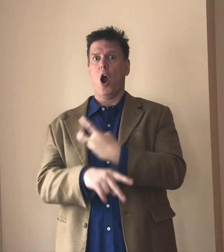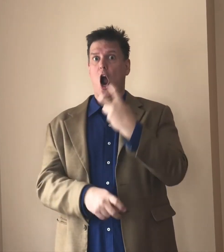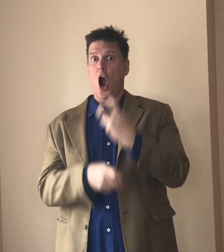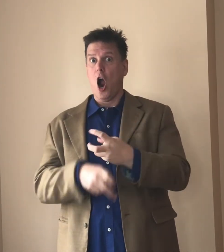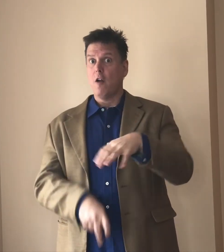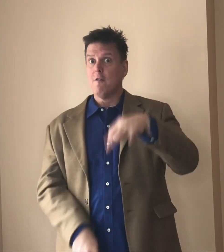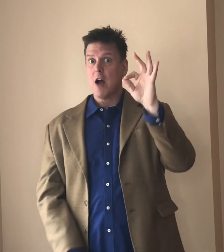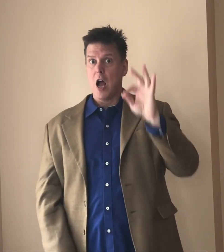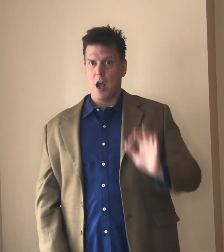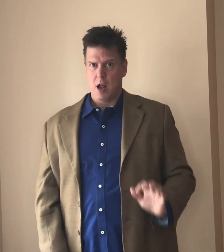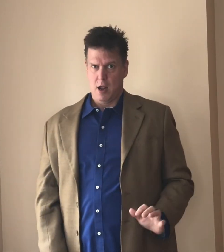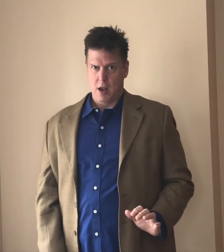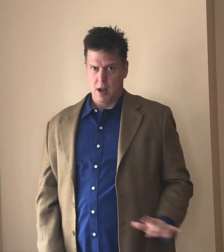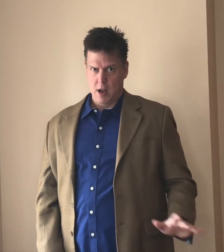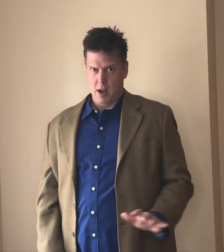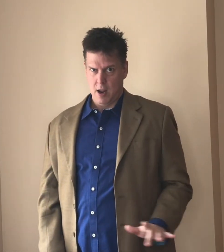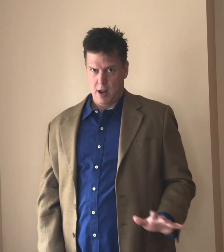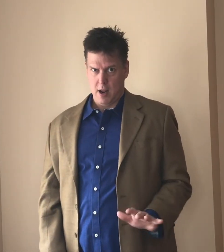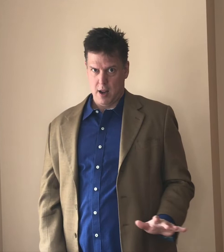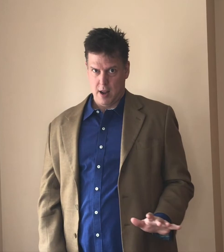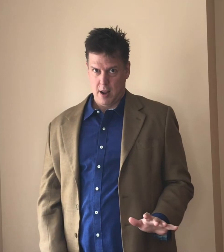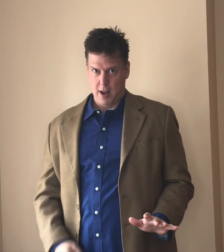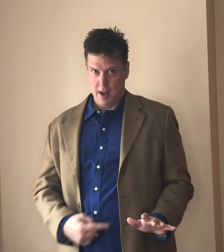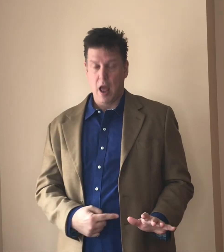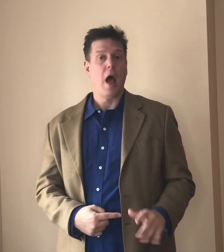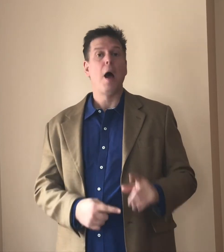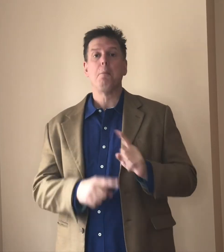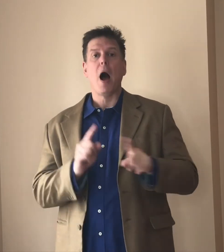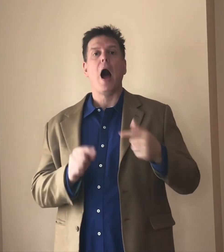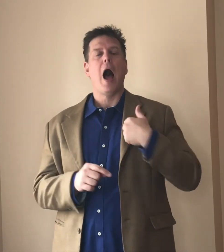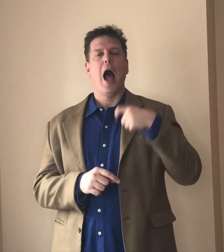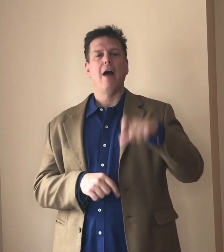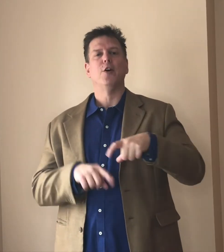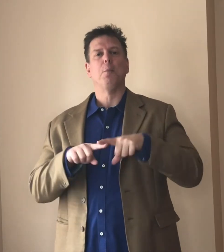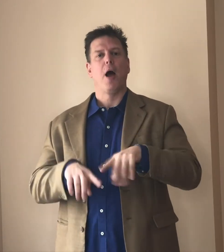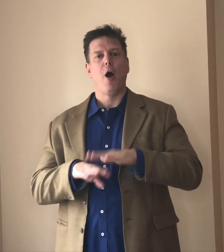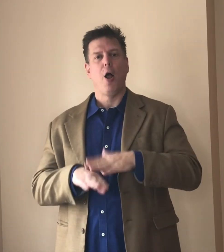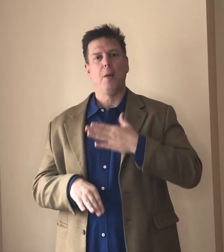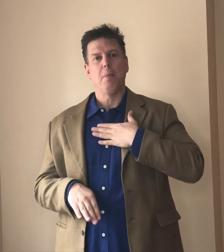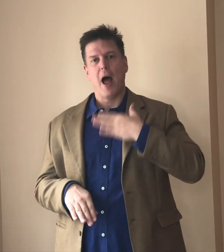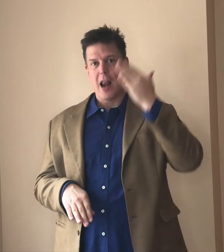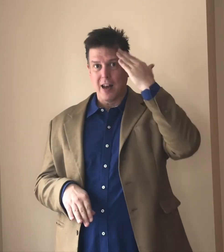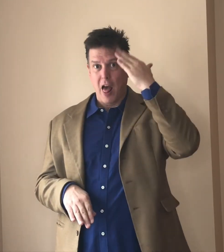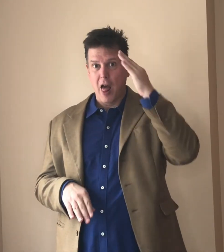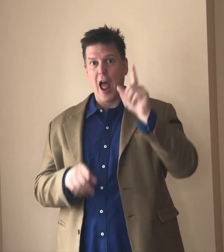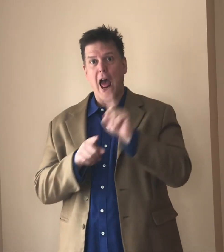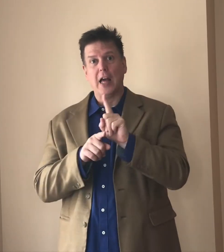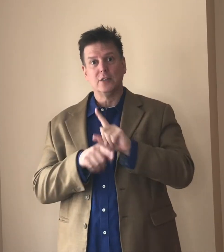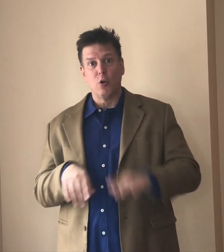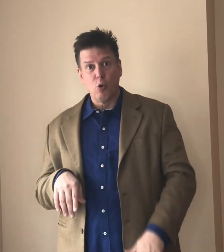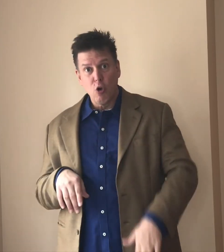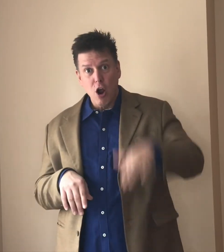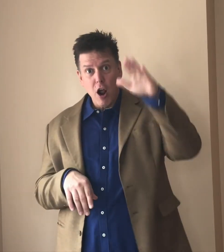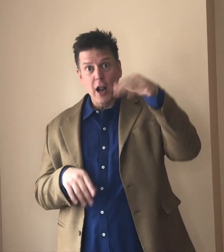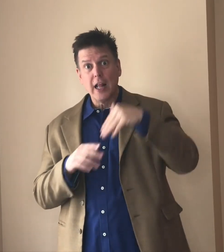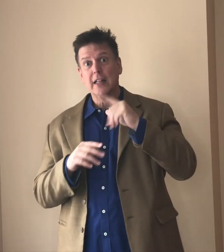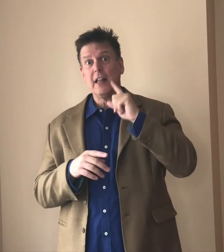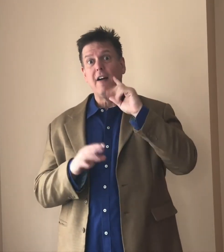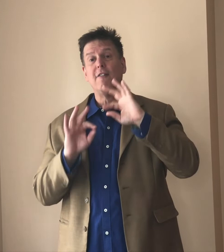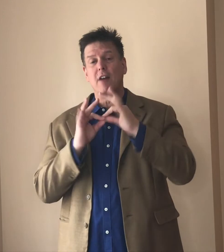What was more difficult to find was secret space. I had to depend on my knowledge of, as a native user growing up with a